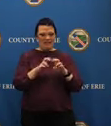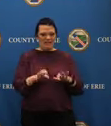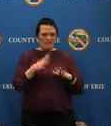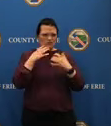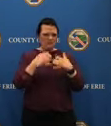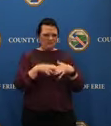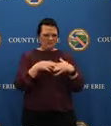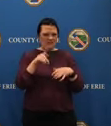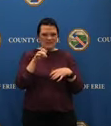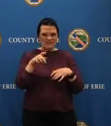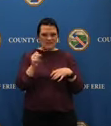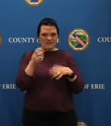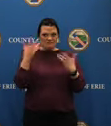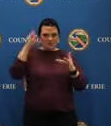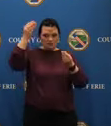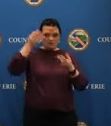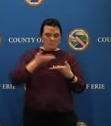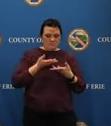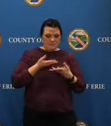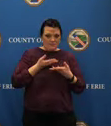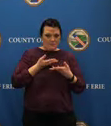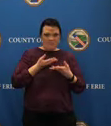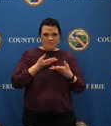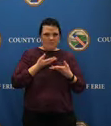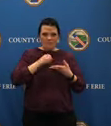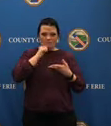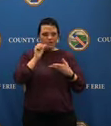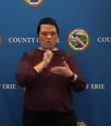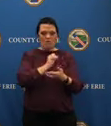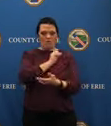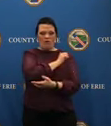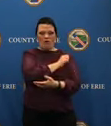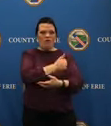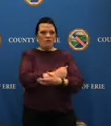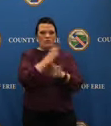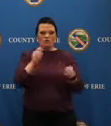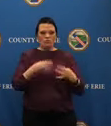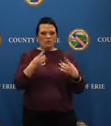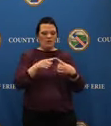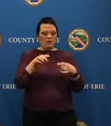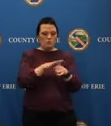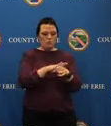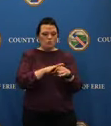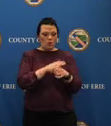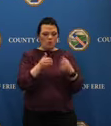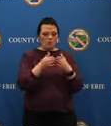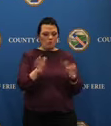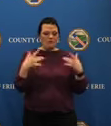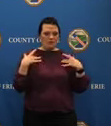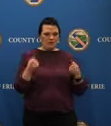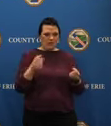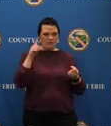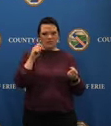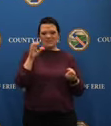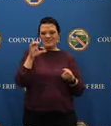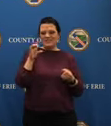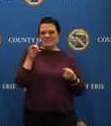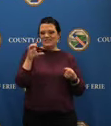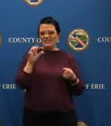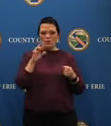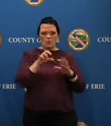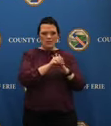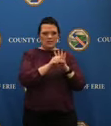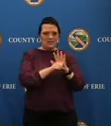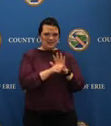kits, and we've been told that pretty much they're not authorized to provide them to local public health labs. They have to go either the CDC or